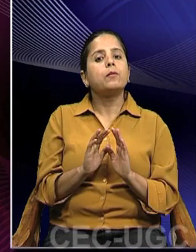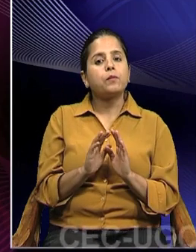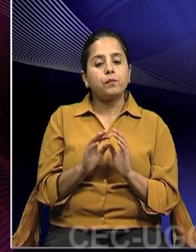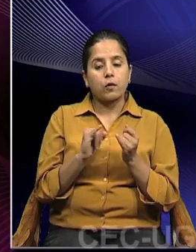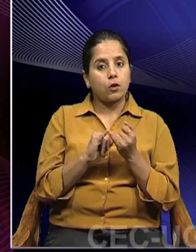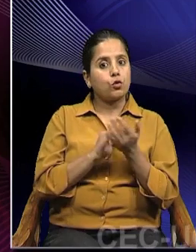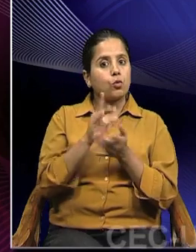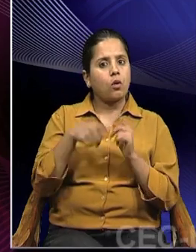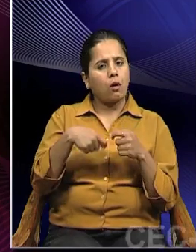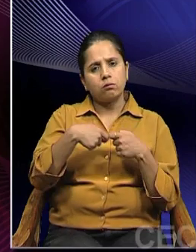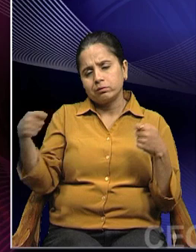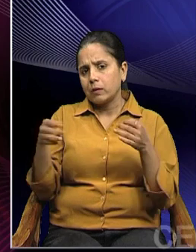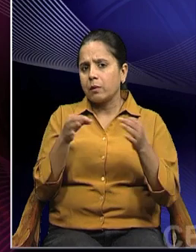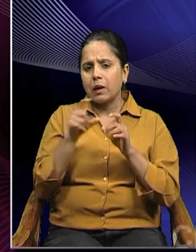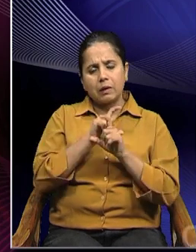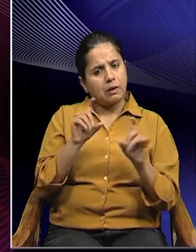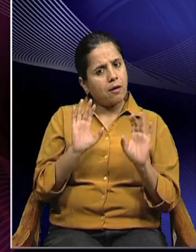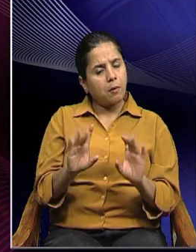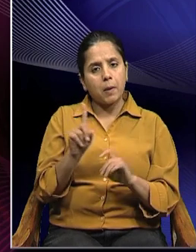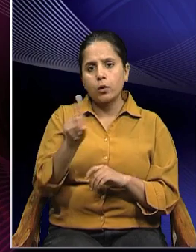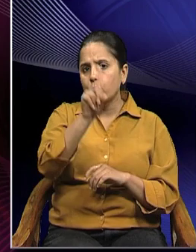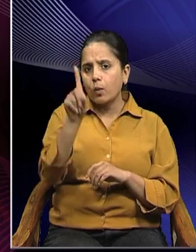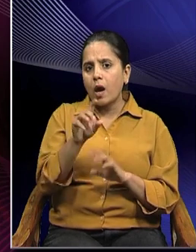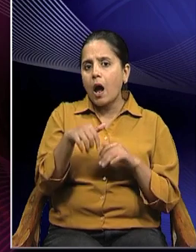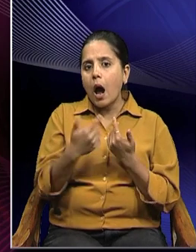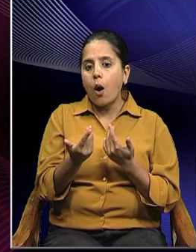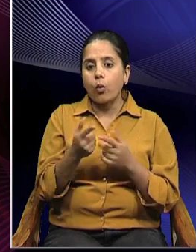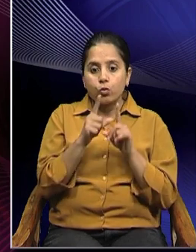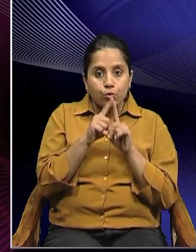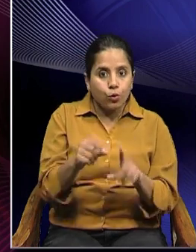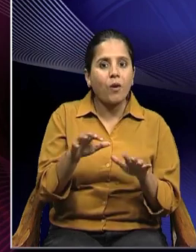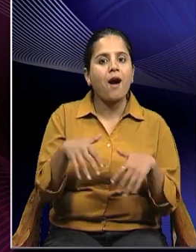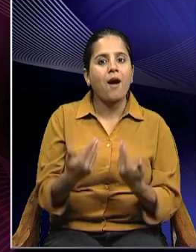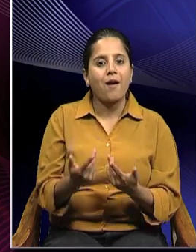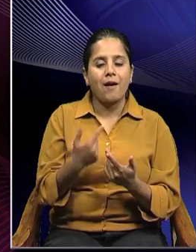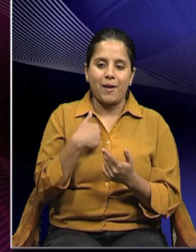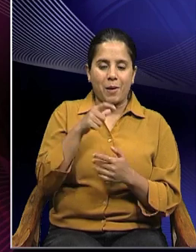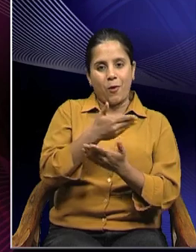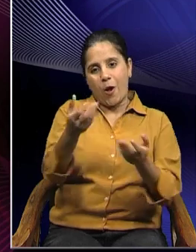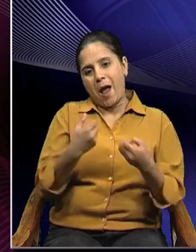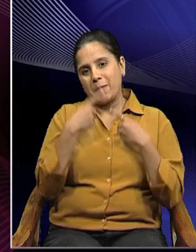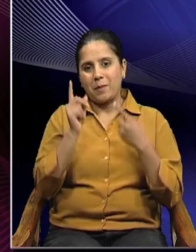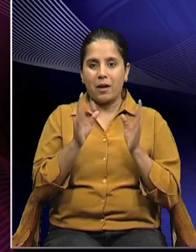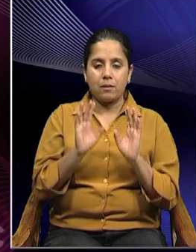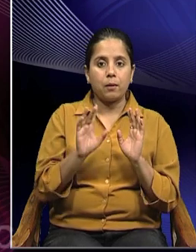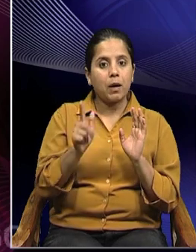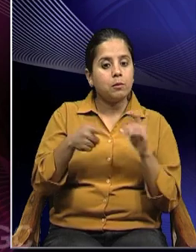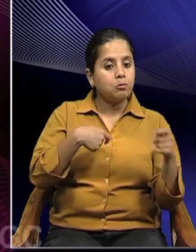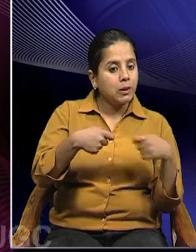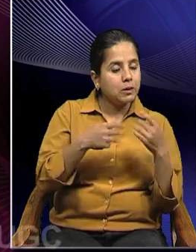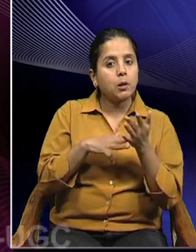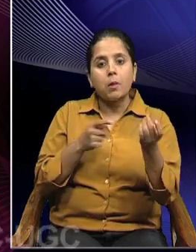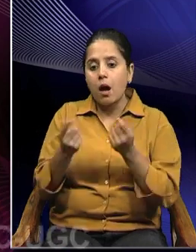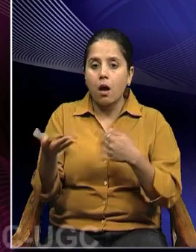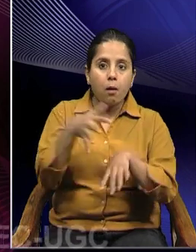very well elaborating it. Now, the question comes how to implement, how can we find it relevant for business and management.